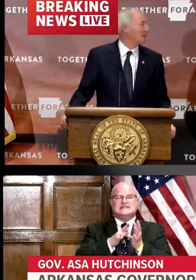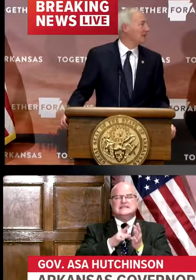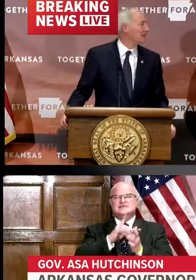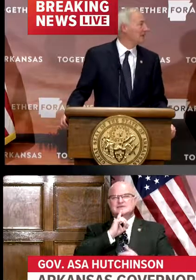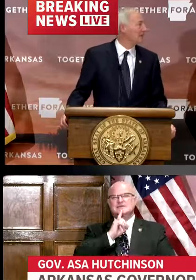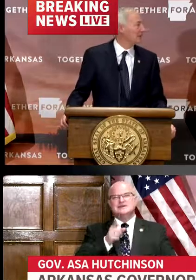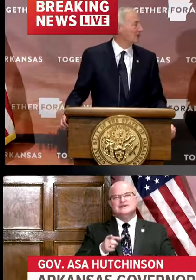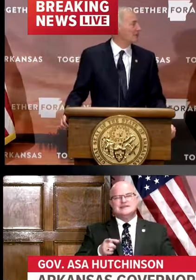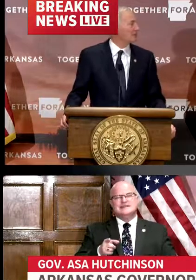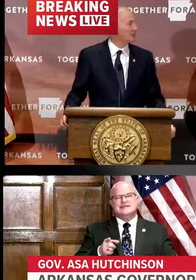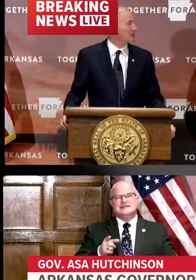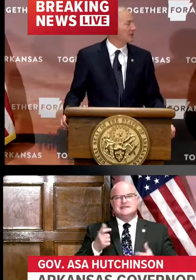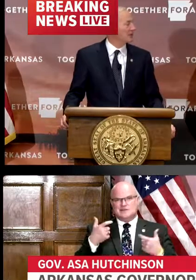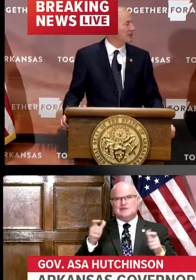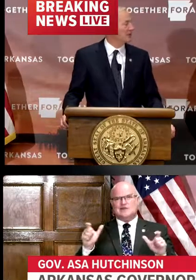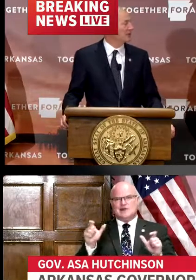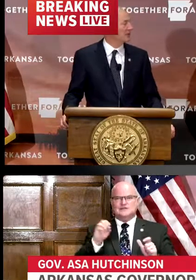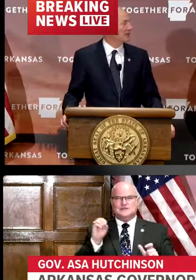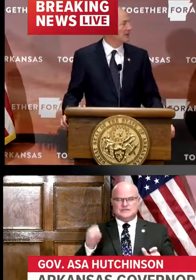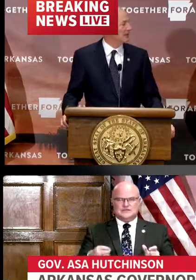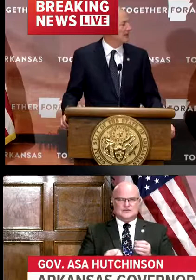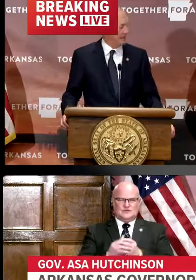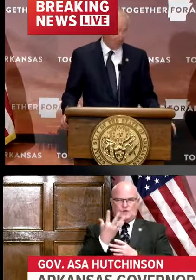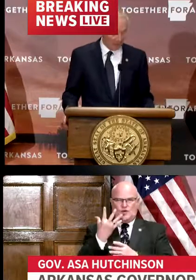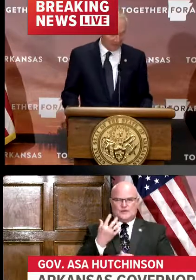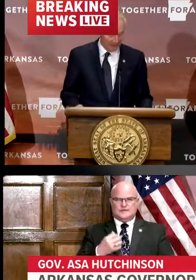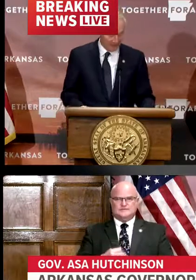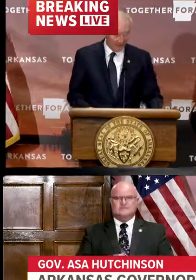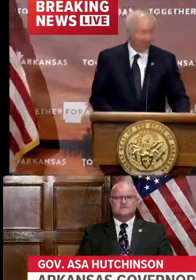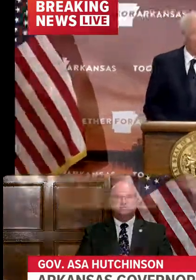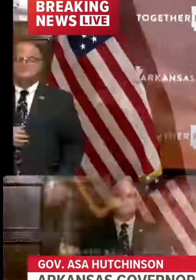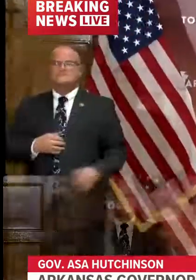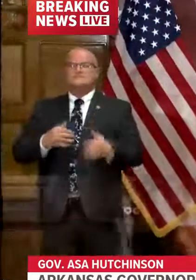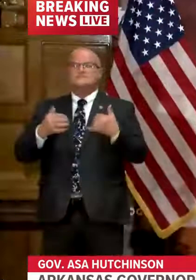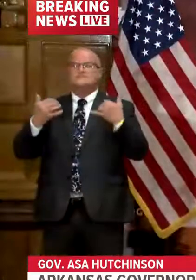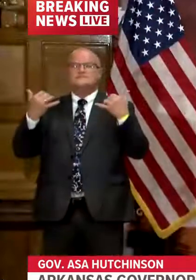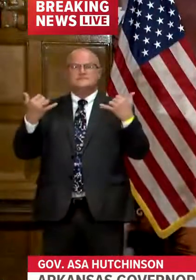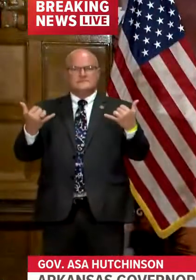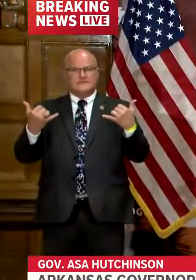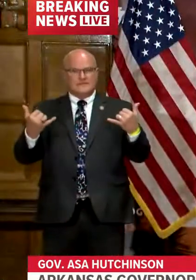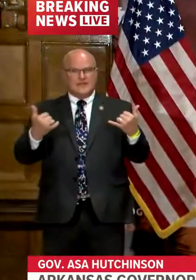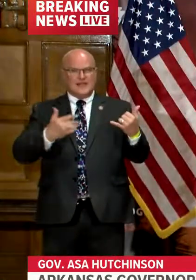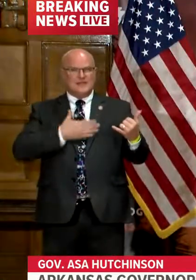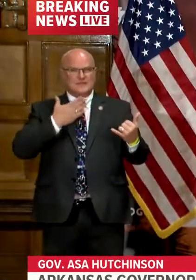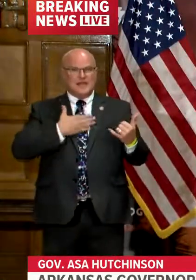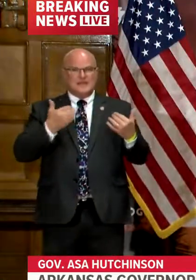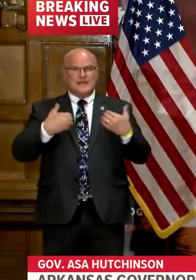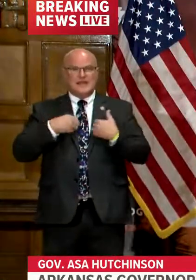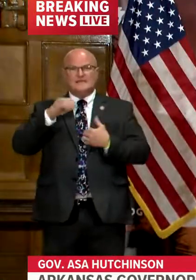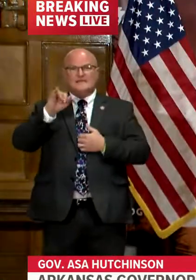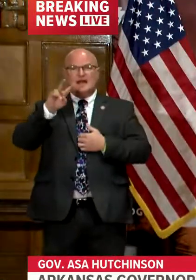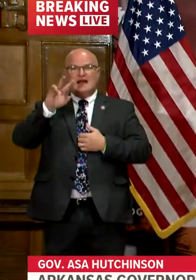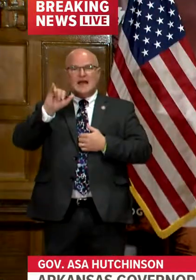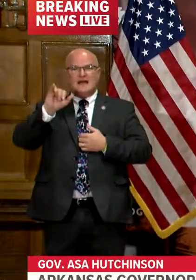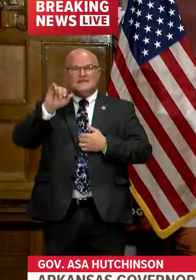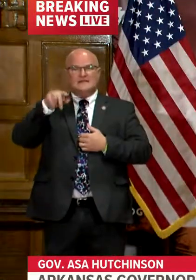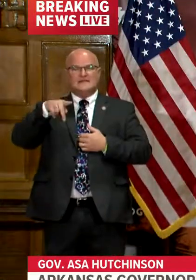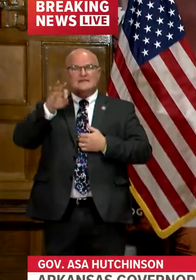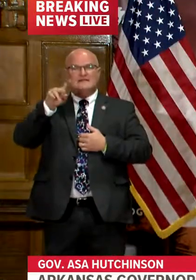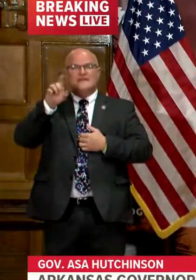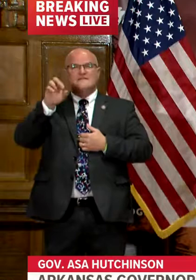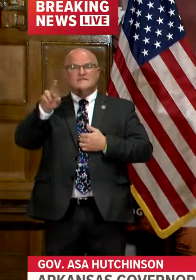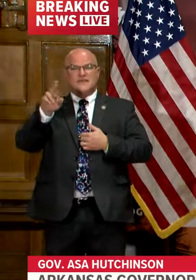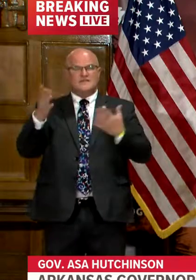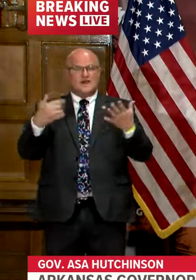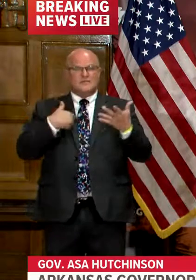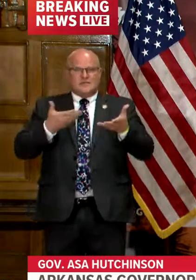the largest percentage growth. And with that, I'm delighted to have Ivy Pfeffer here. And